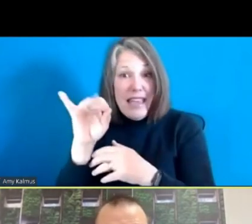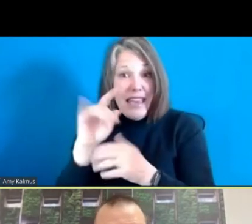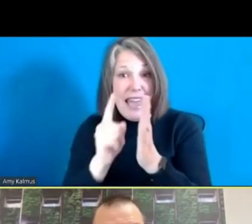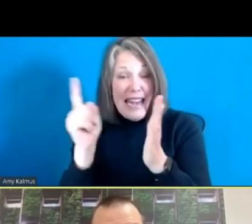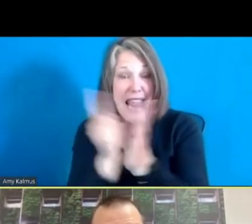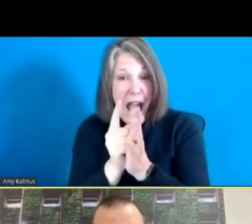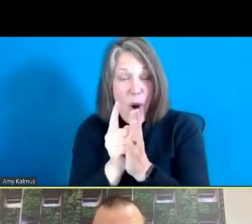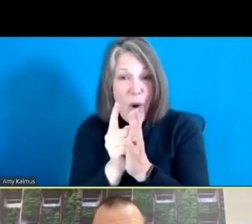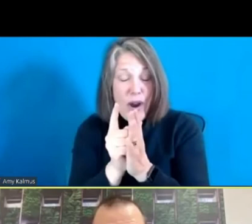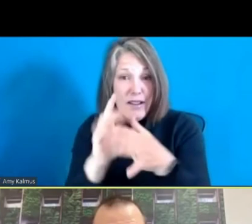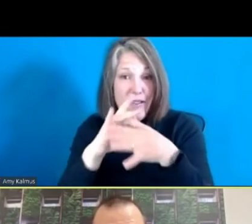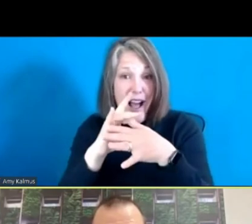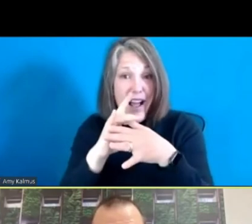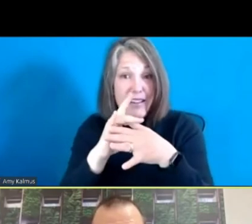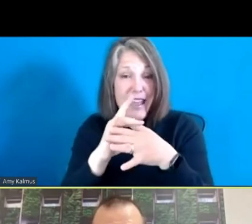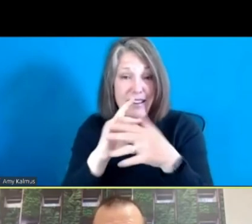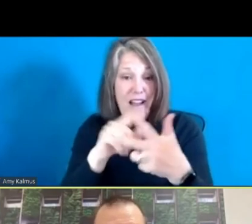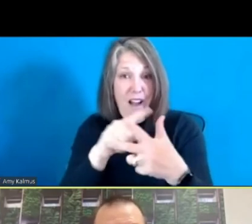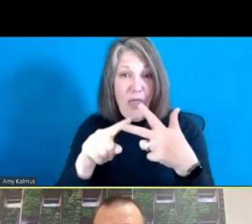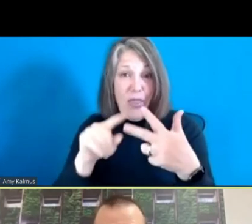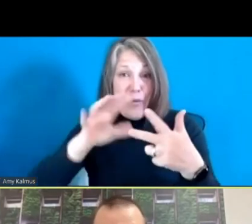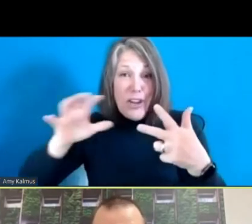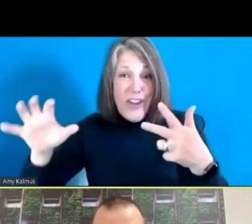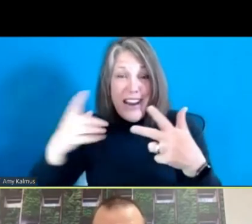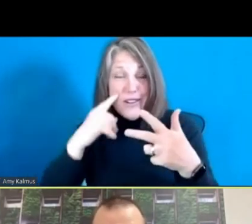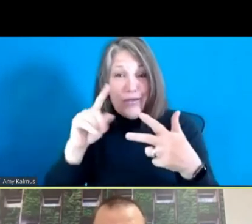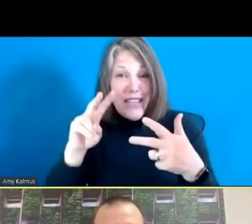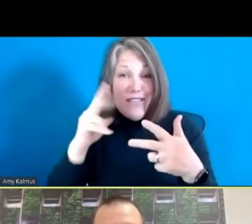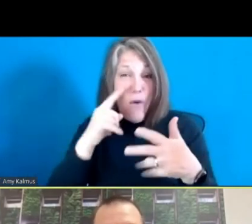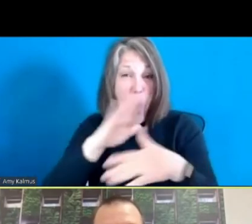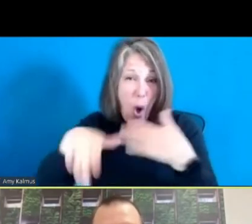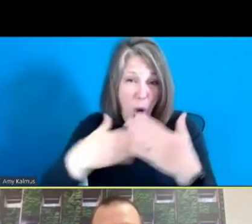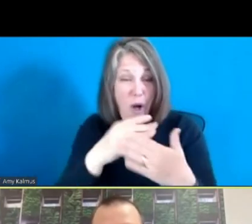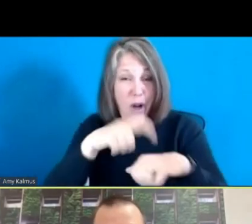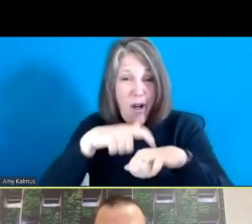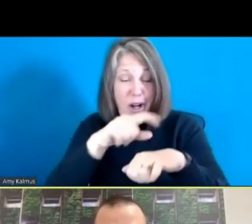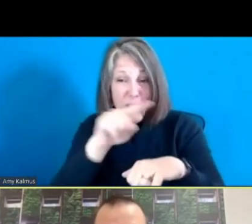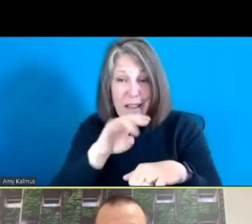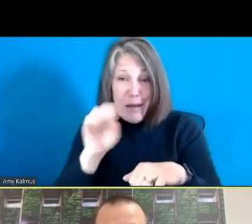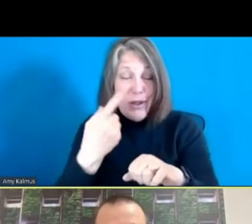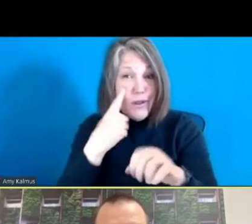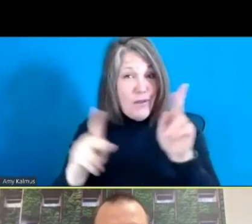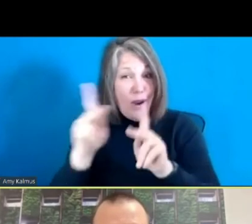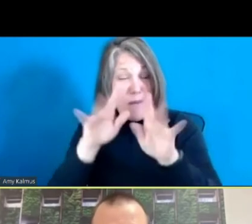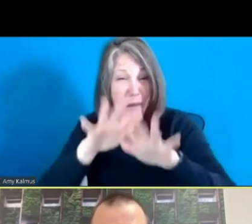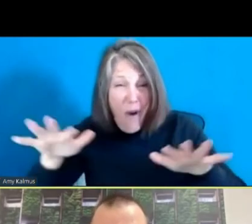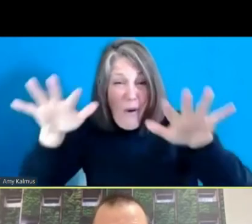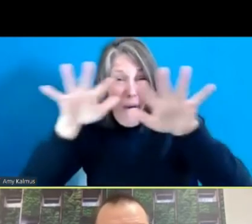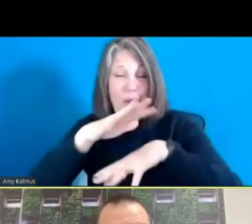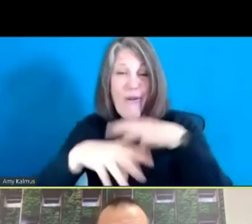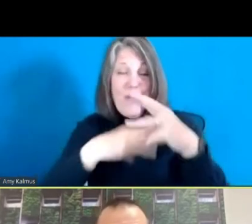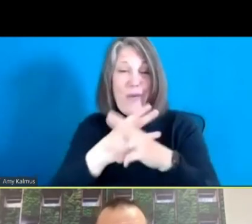3 days on 3 simultaneous TV channels for all time zones, for people from all regions of the world to tune